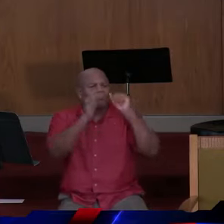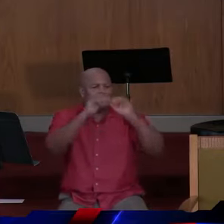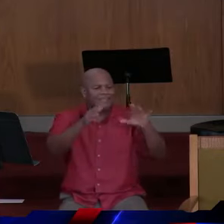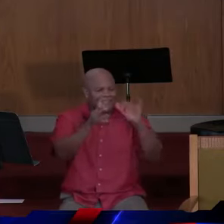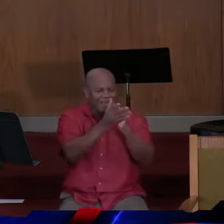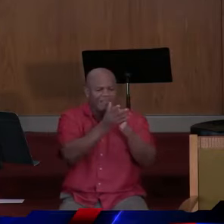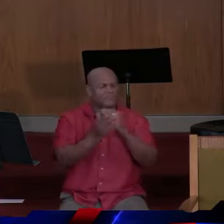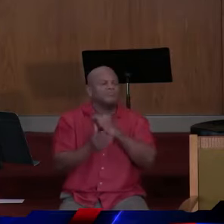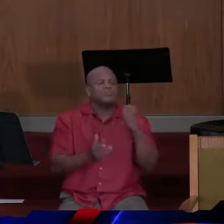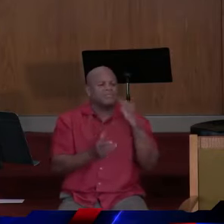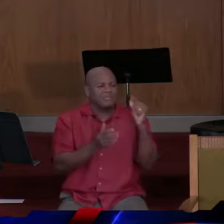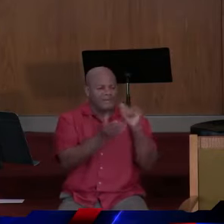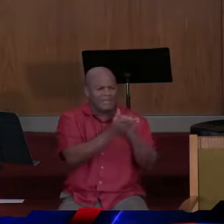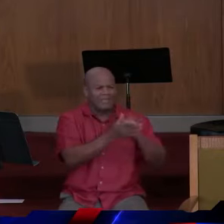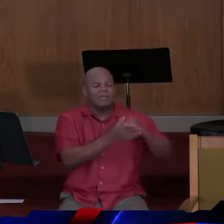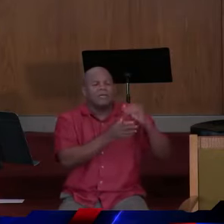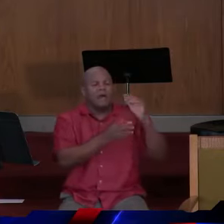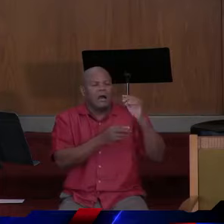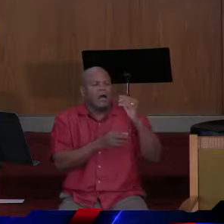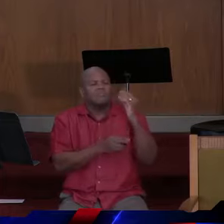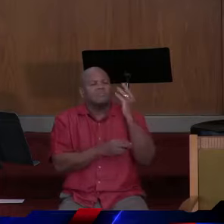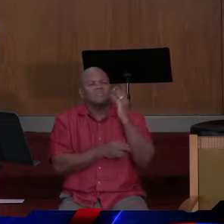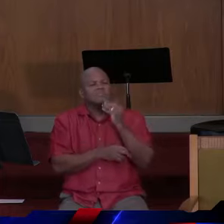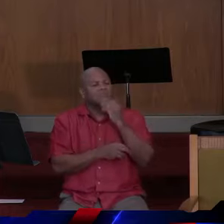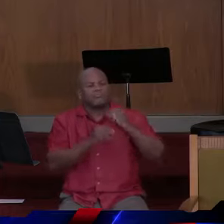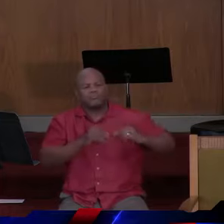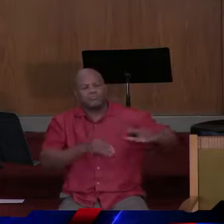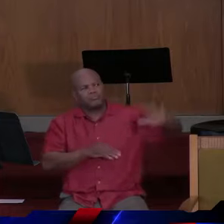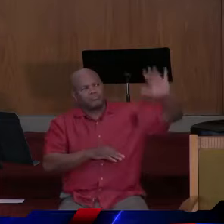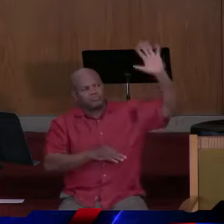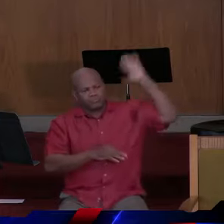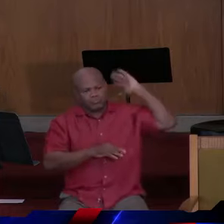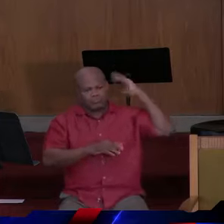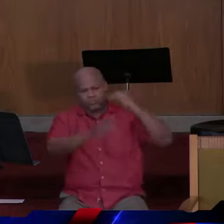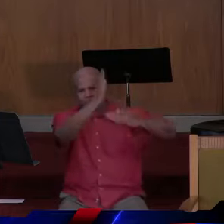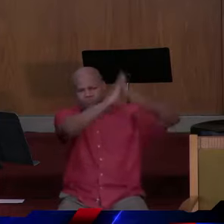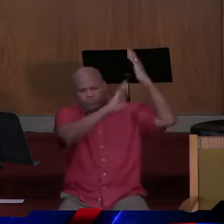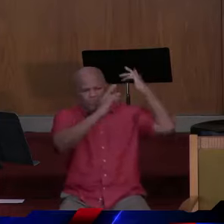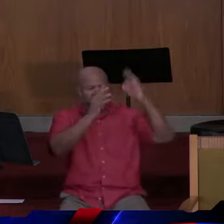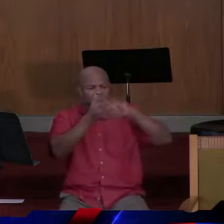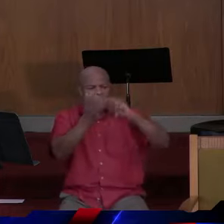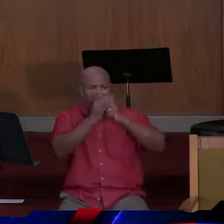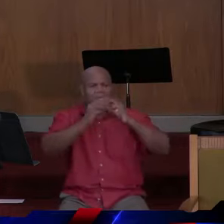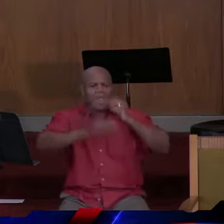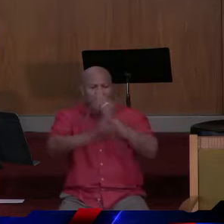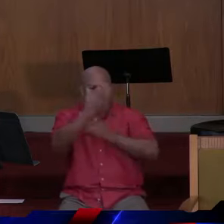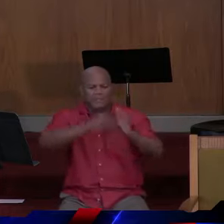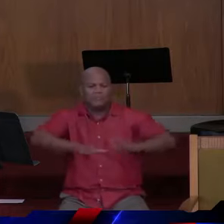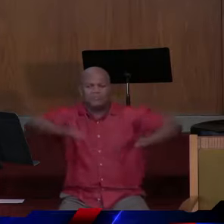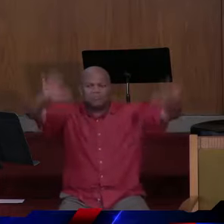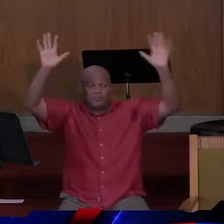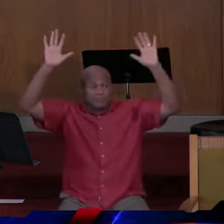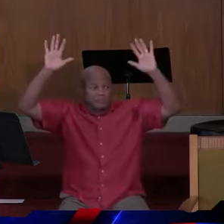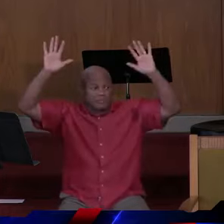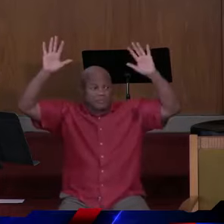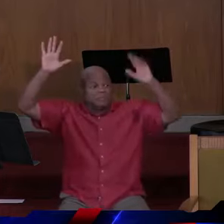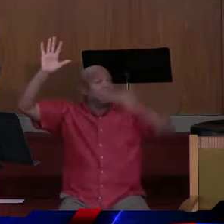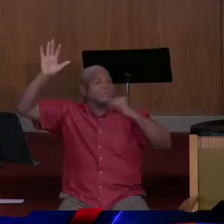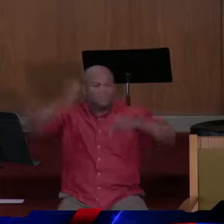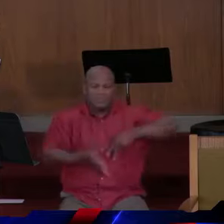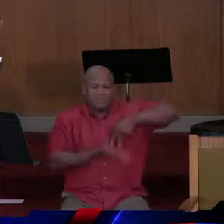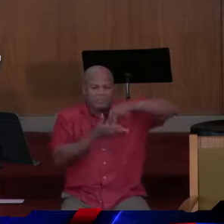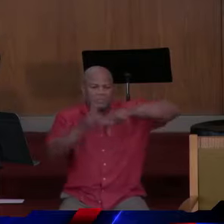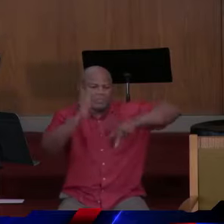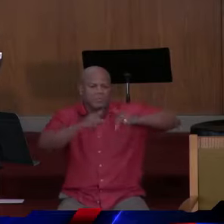in rabbinical literature as the raising of hands. So all intents and purposes, when the priest would stand up and offer this blessing, the people